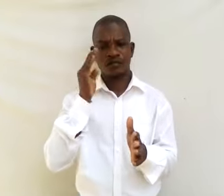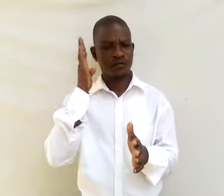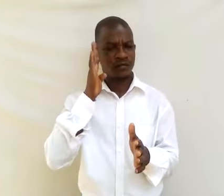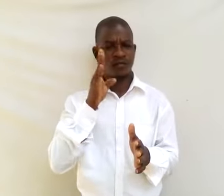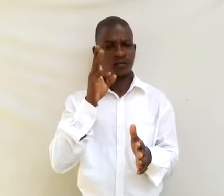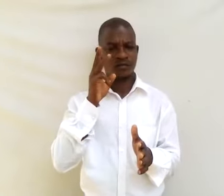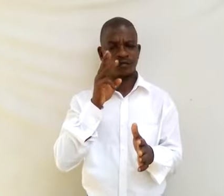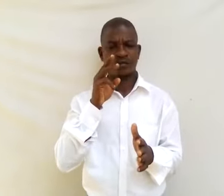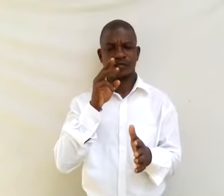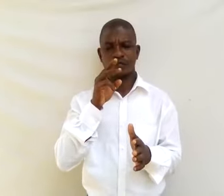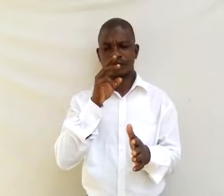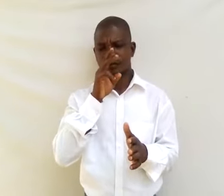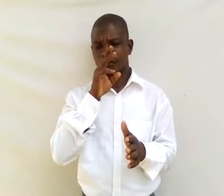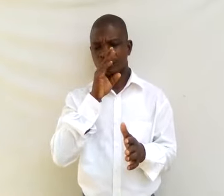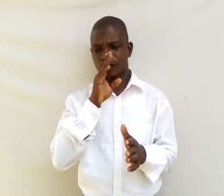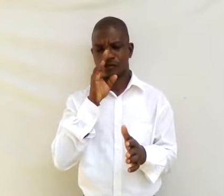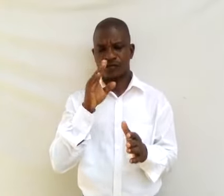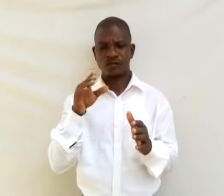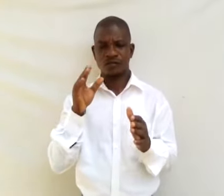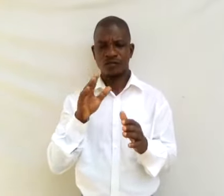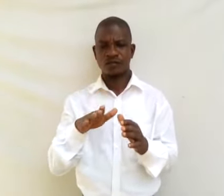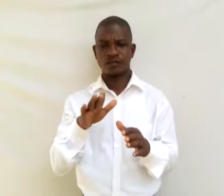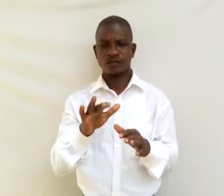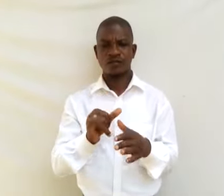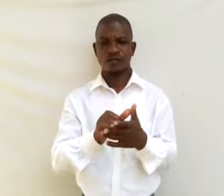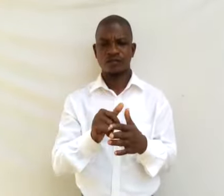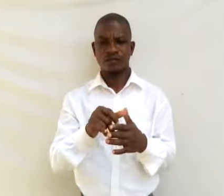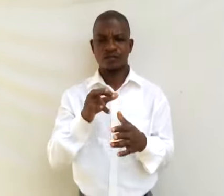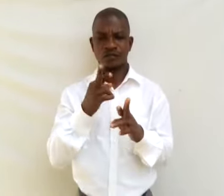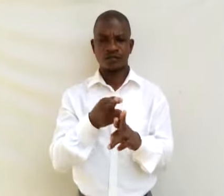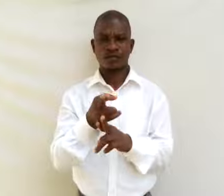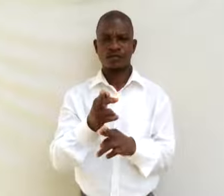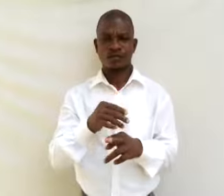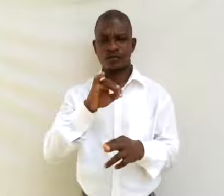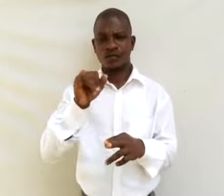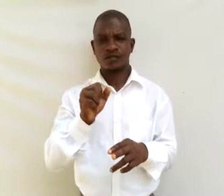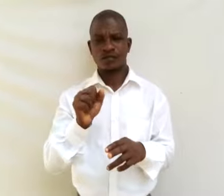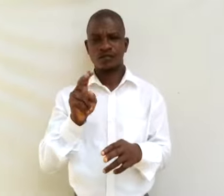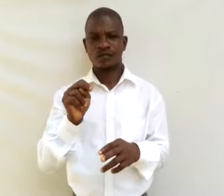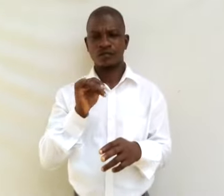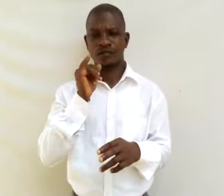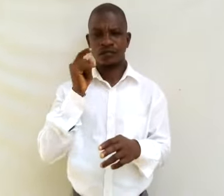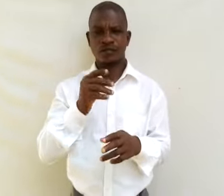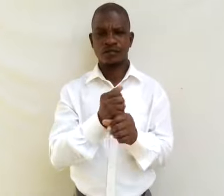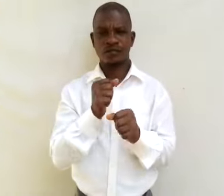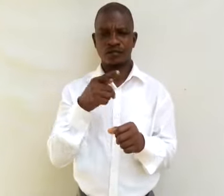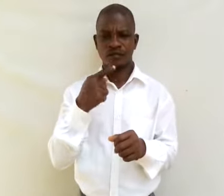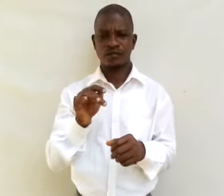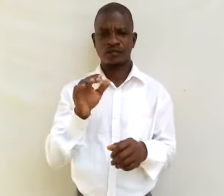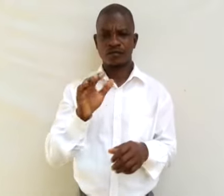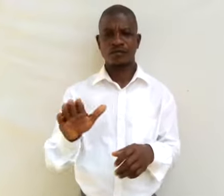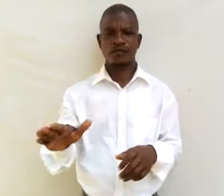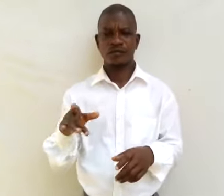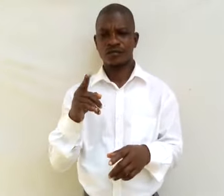attend the classes regularly. Janet should bring the child. Two, to